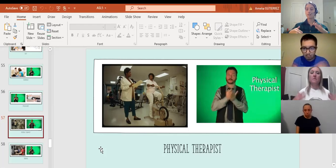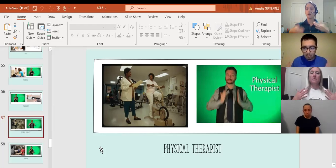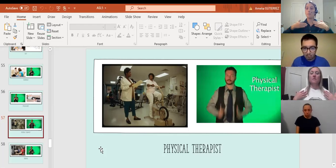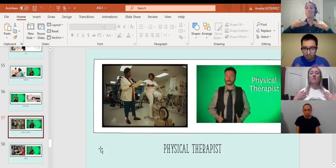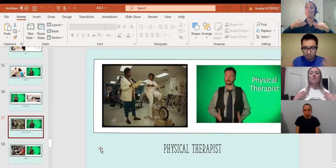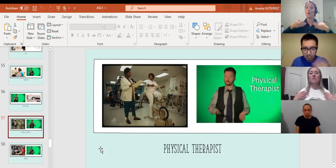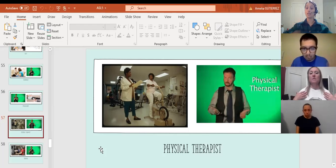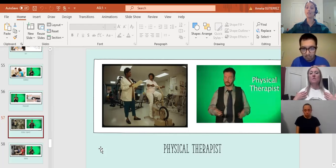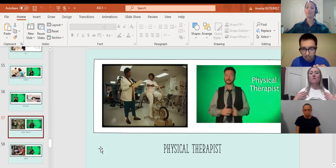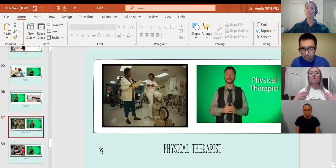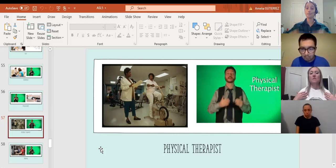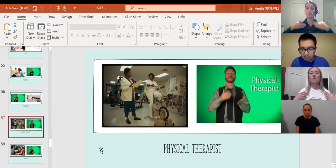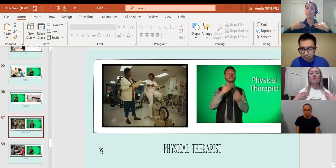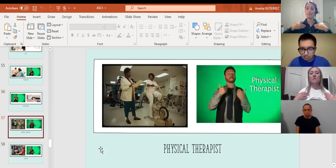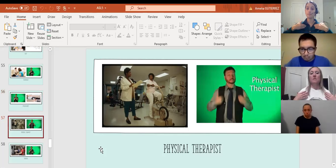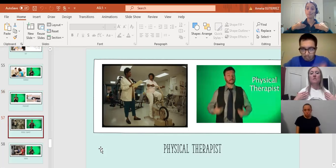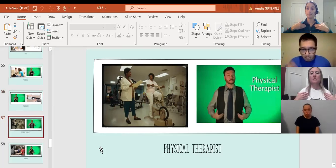it's like body,